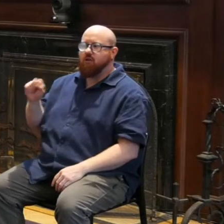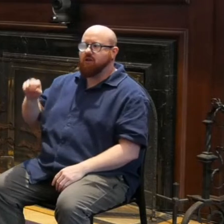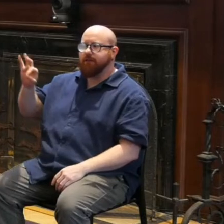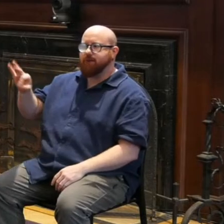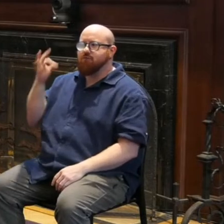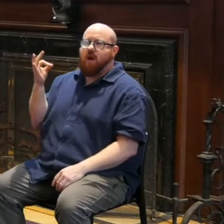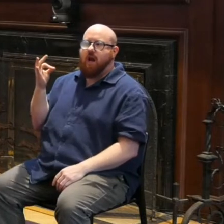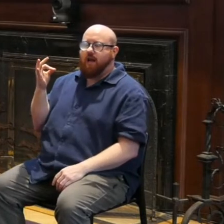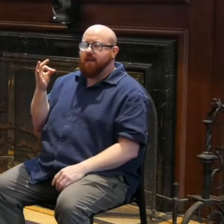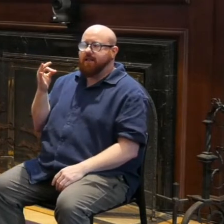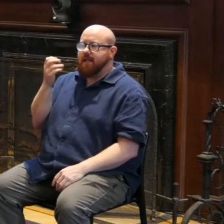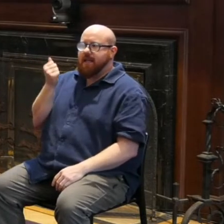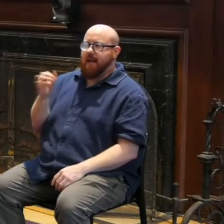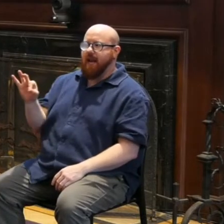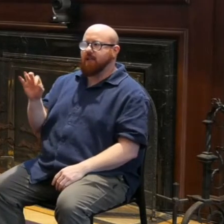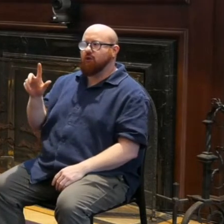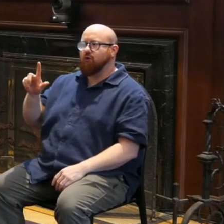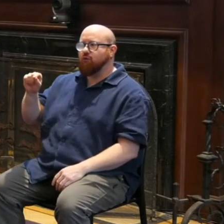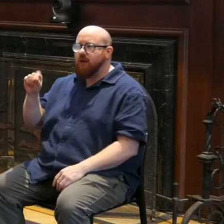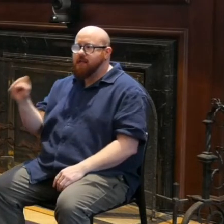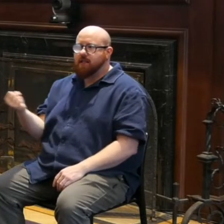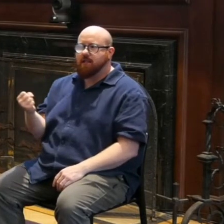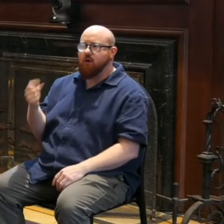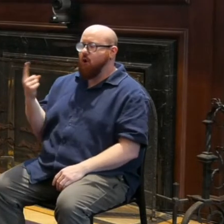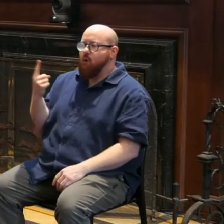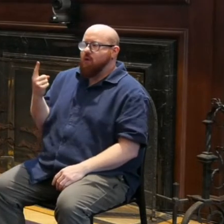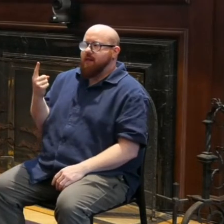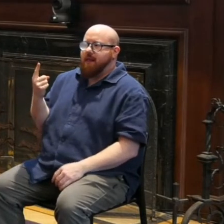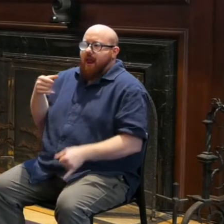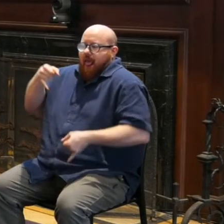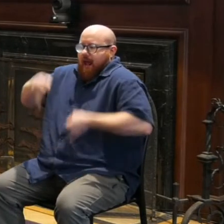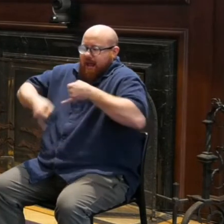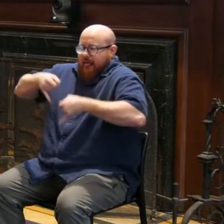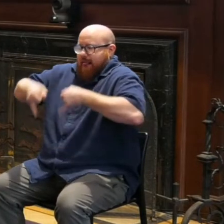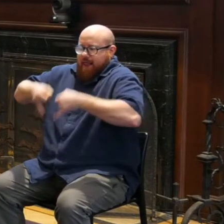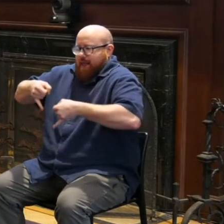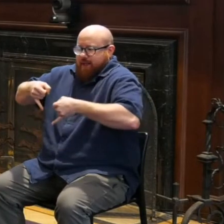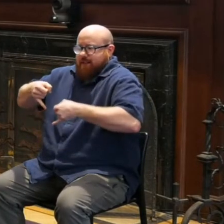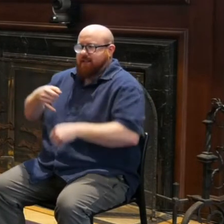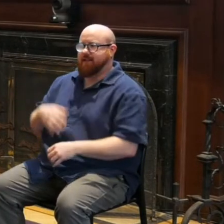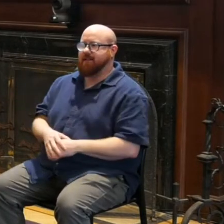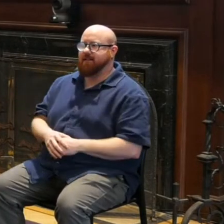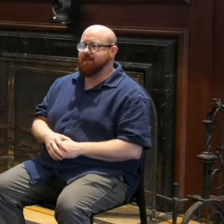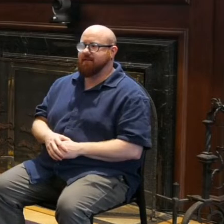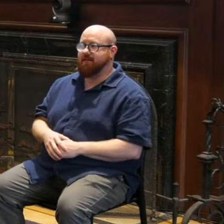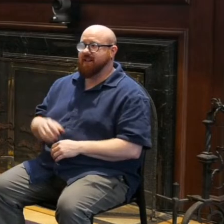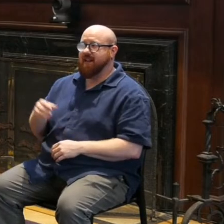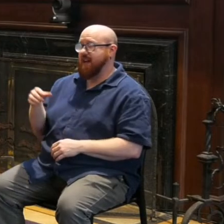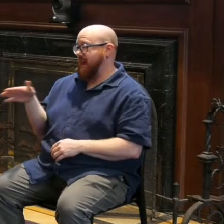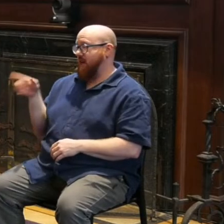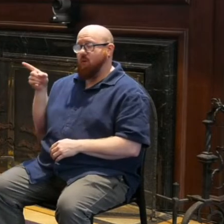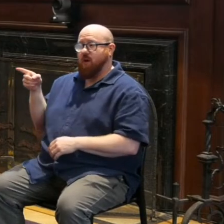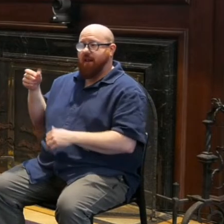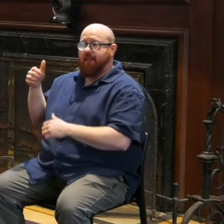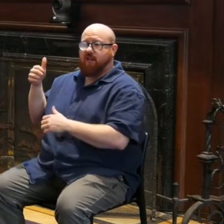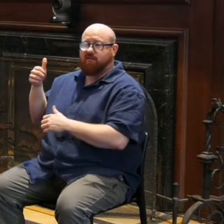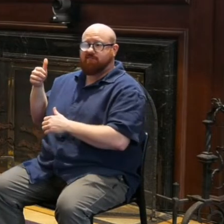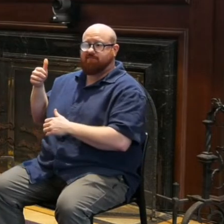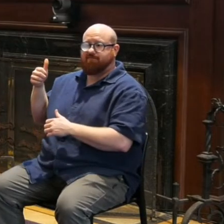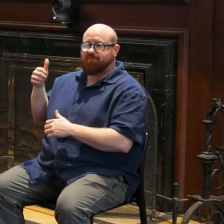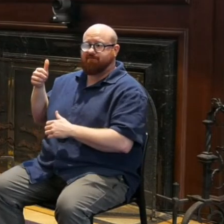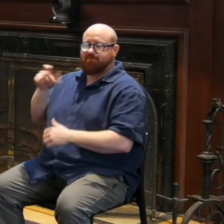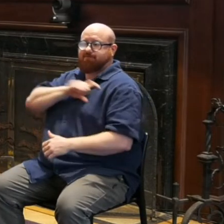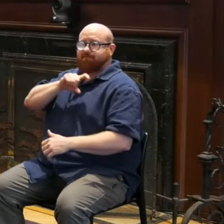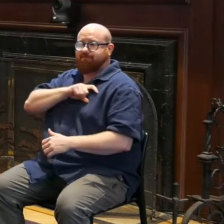heels and lingerie into the Louvre. A guard will smile, warn me not to touch anything. He